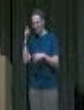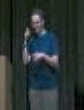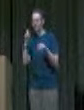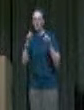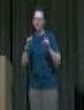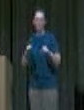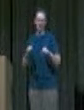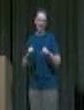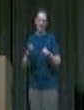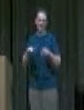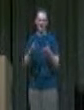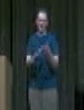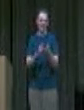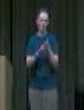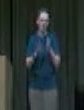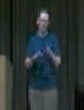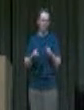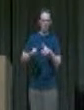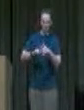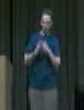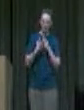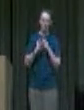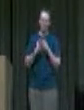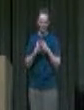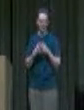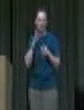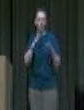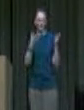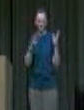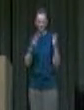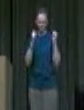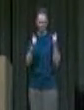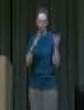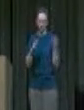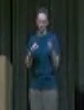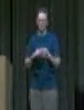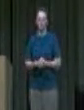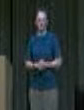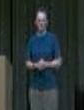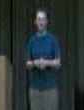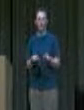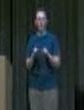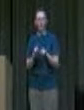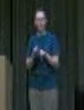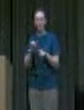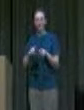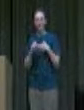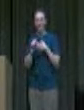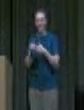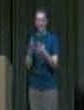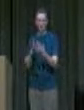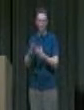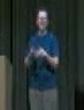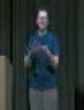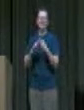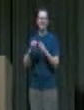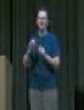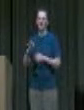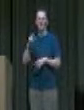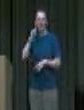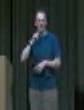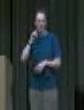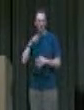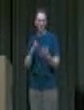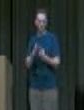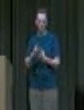remedial action contractors are on board. It'll be complete. And that is also being led by the City of Akron through